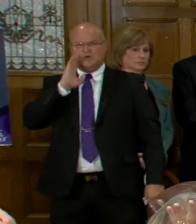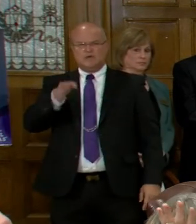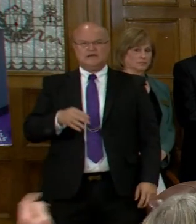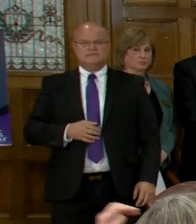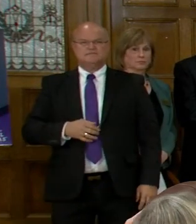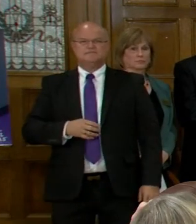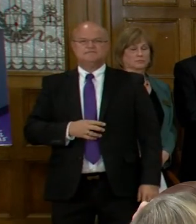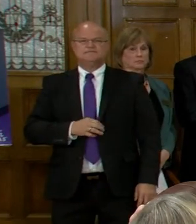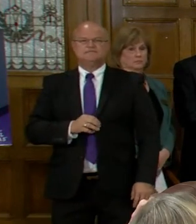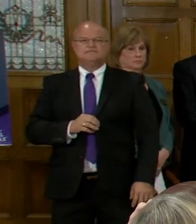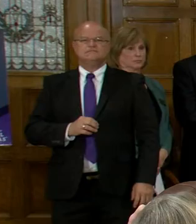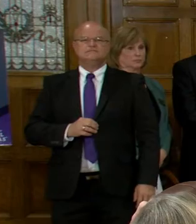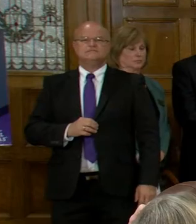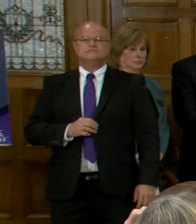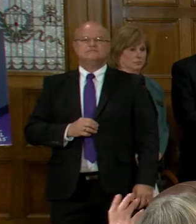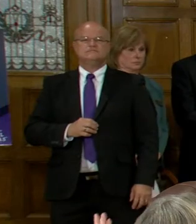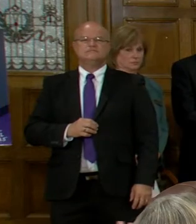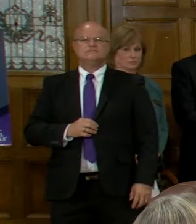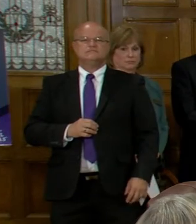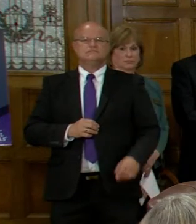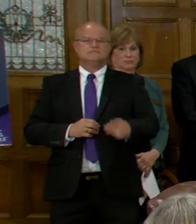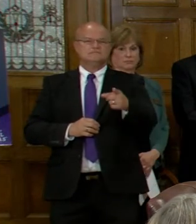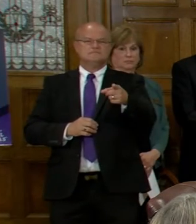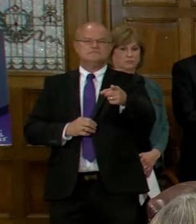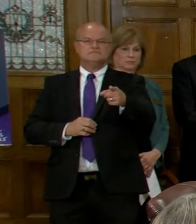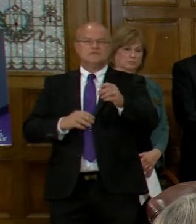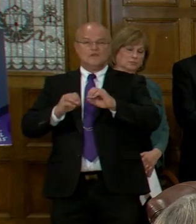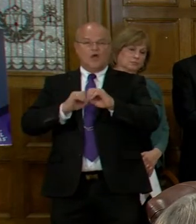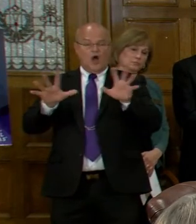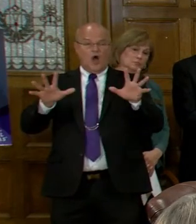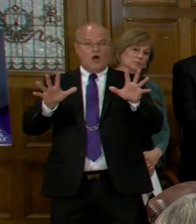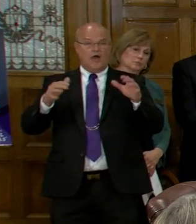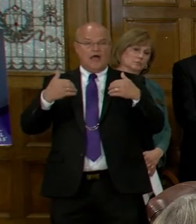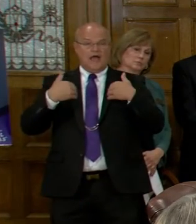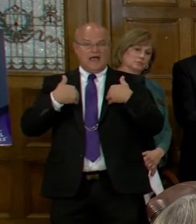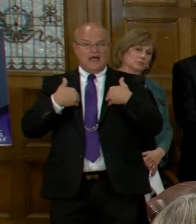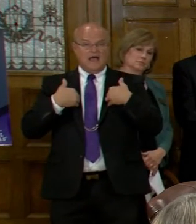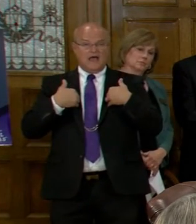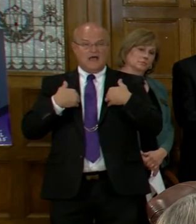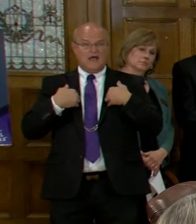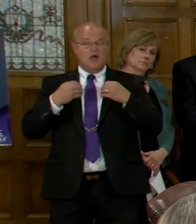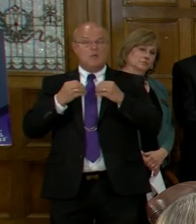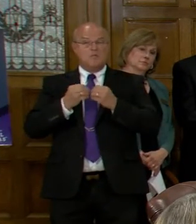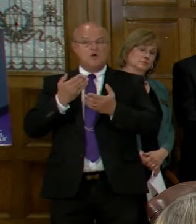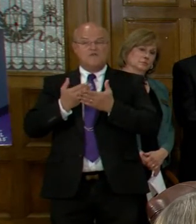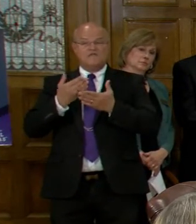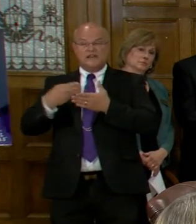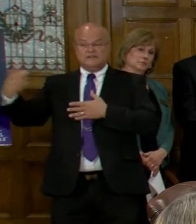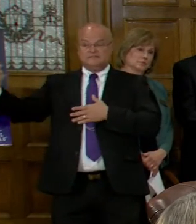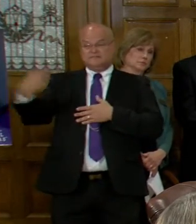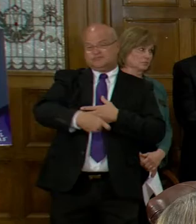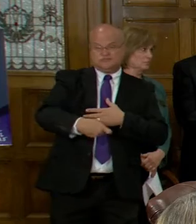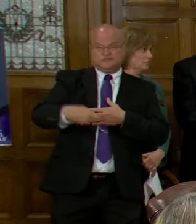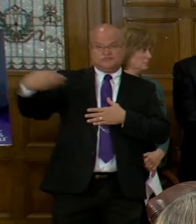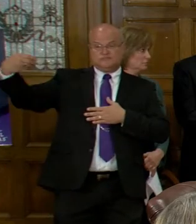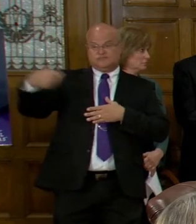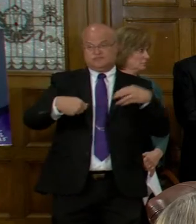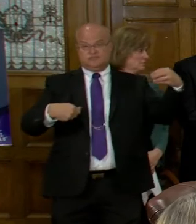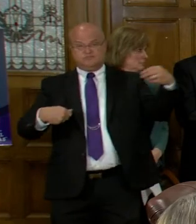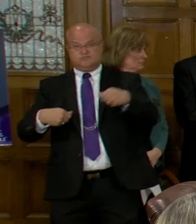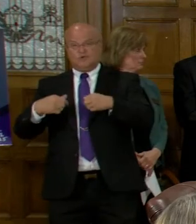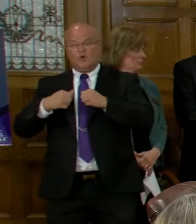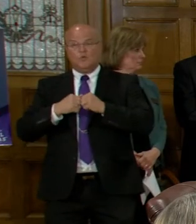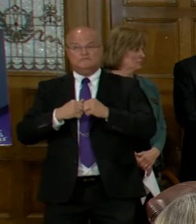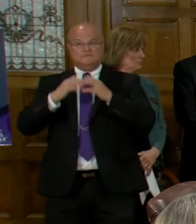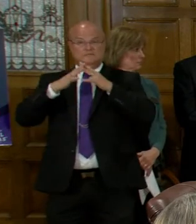To follow up to Mike's question, there obviously is going to have to be some more funding that's going to have to come up with this once